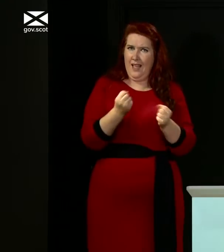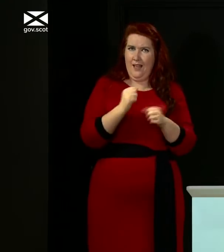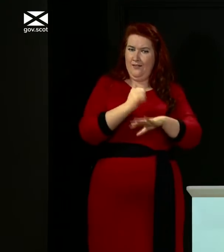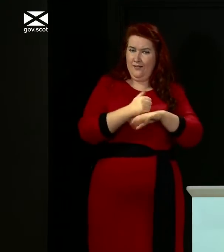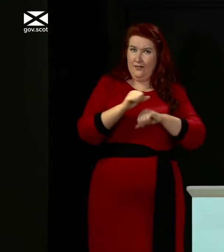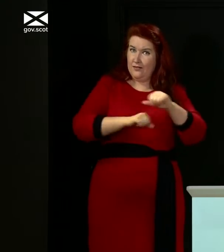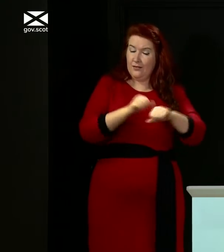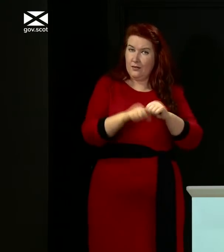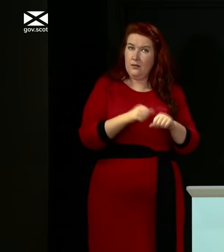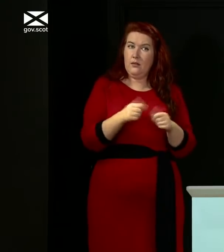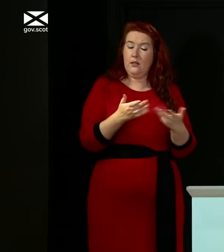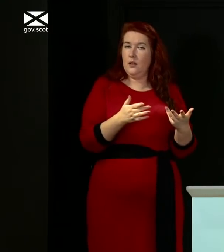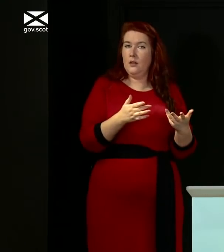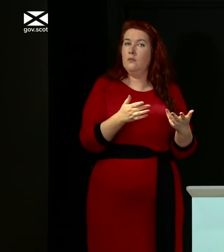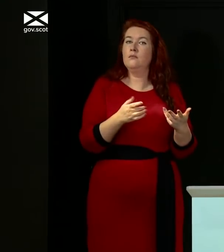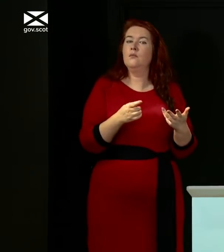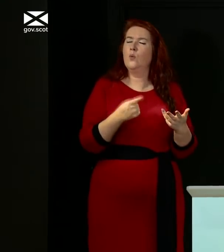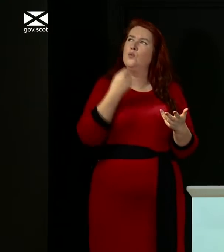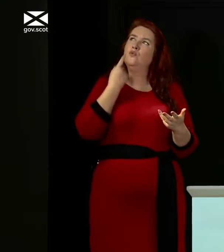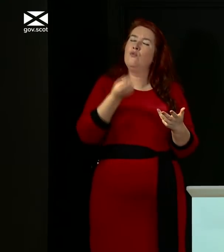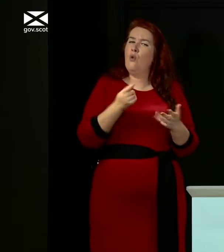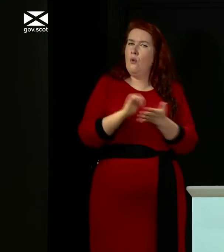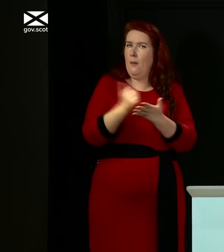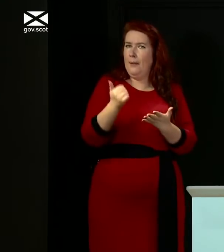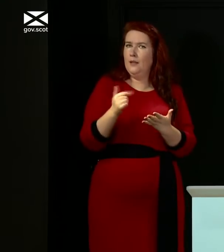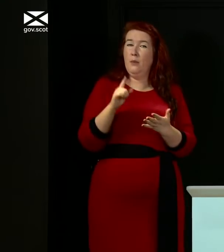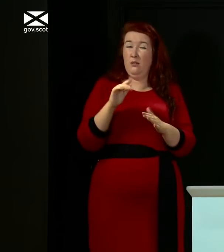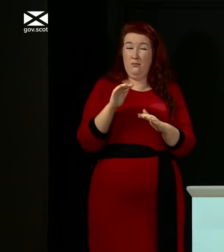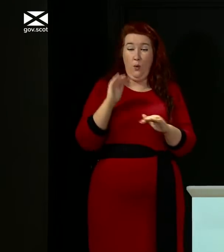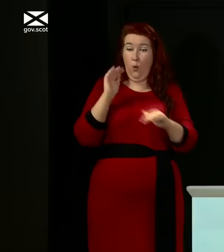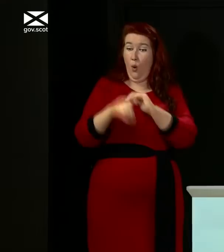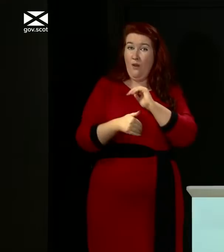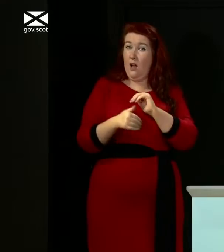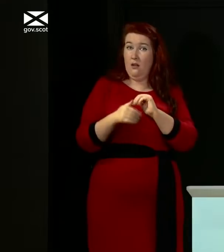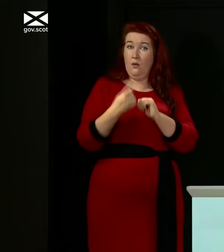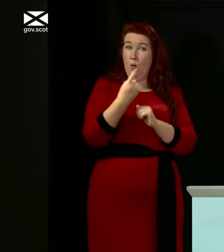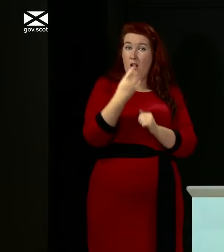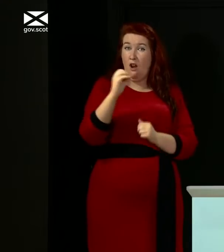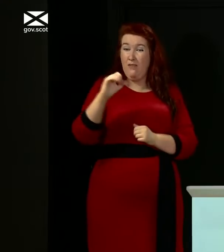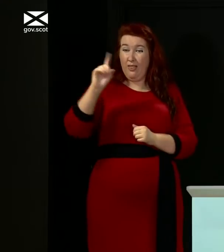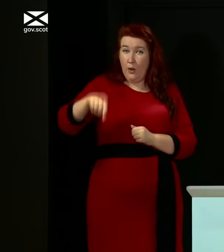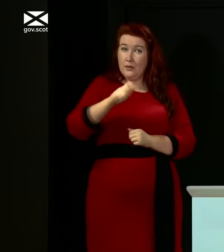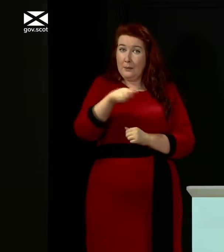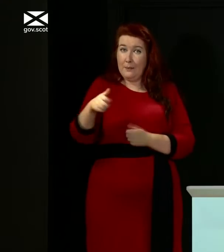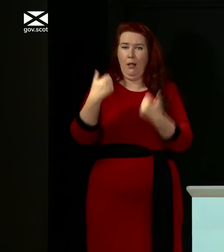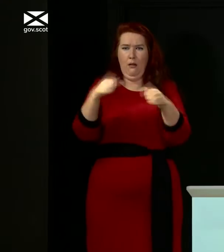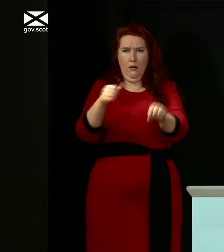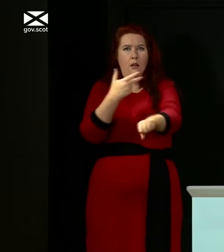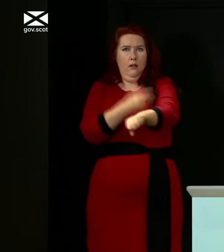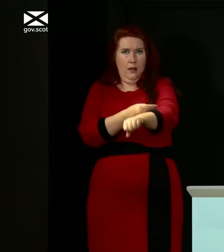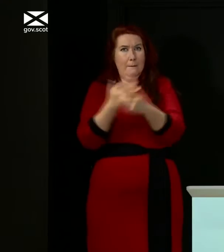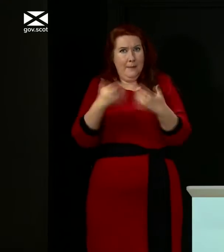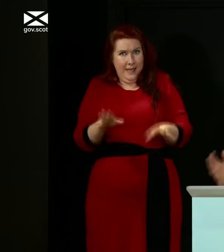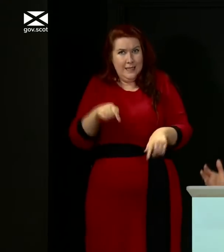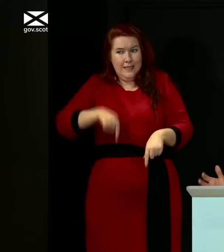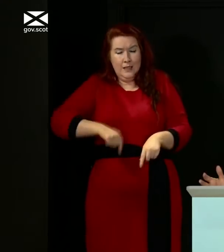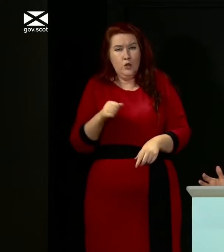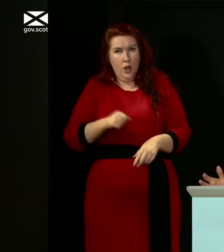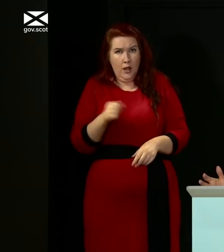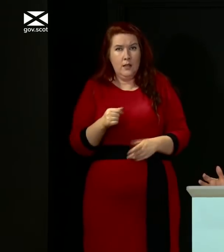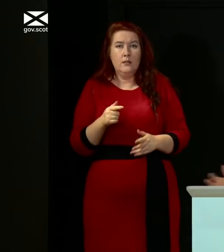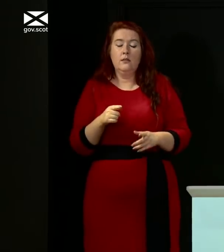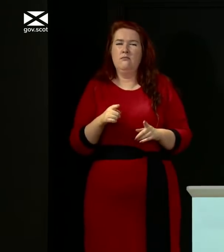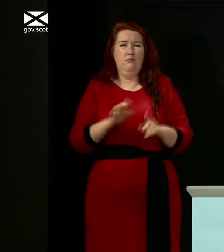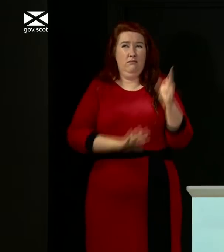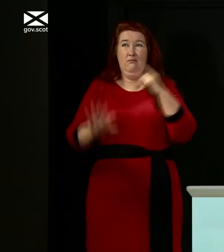have, you know, the latest figure will be published tomorrow, but, you know, well over 100,000 people now vaccinated. We've got people working across the